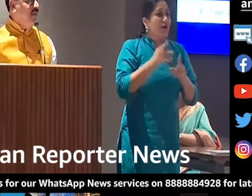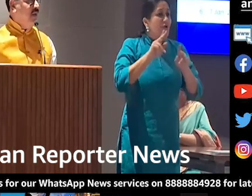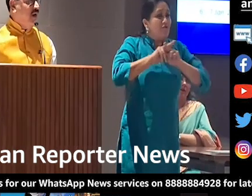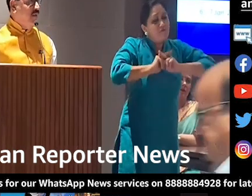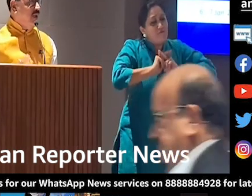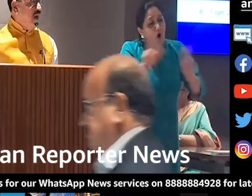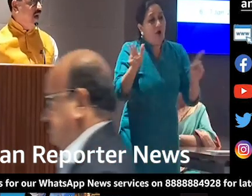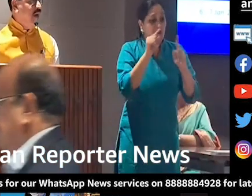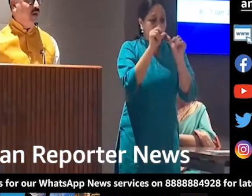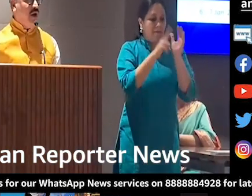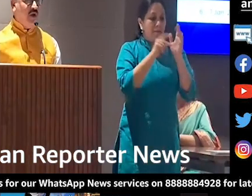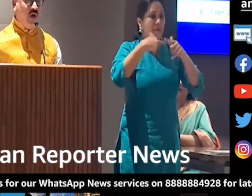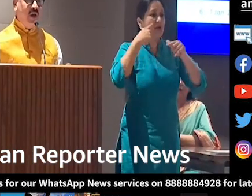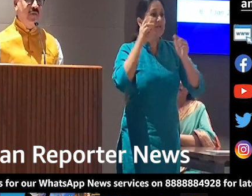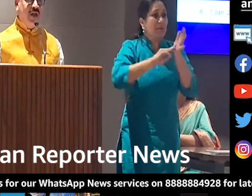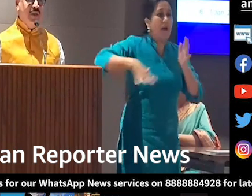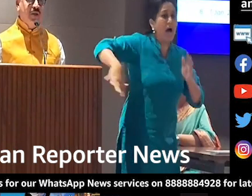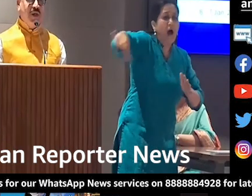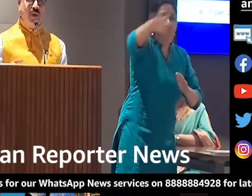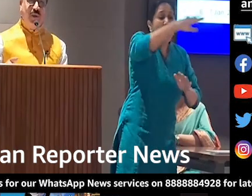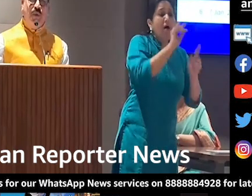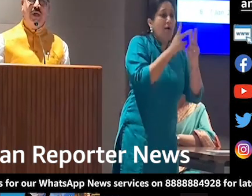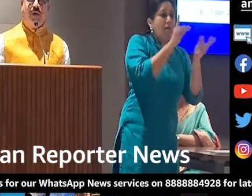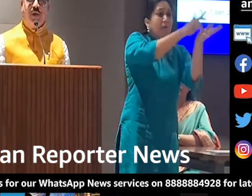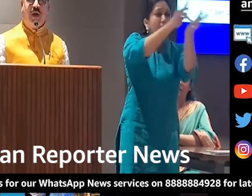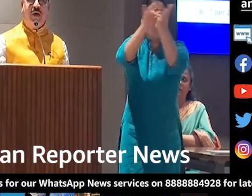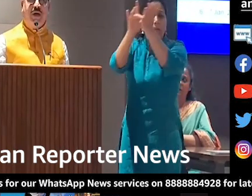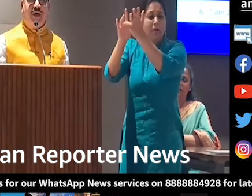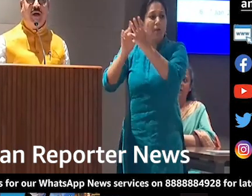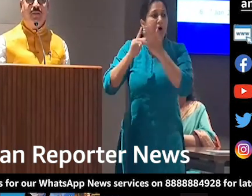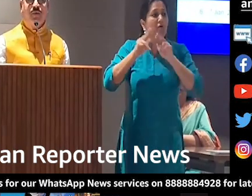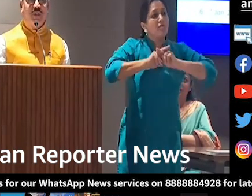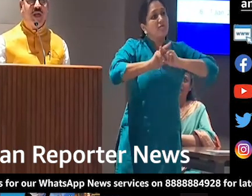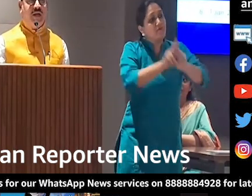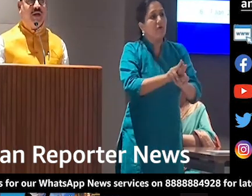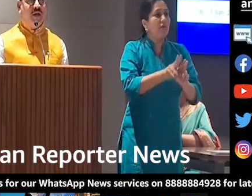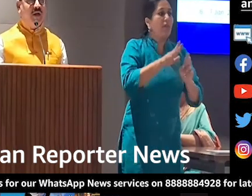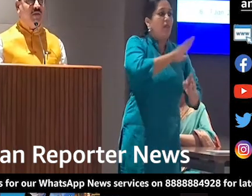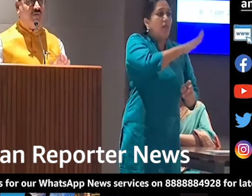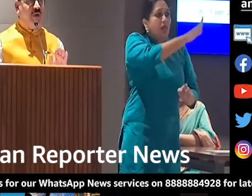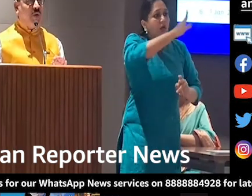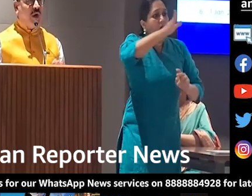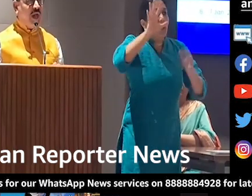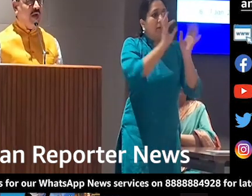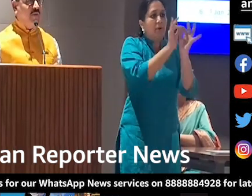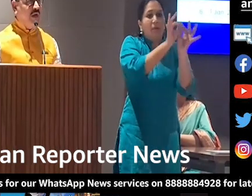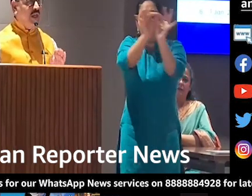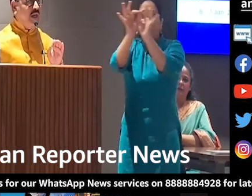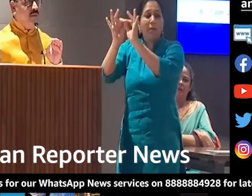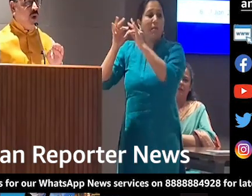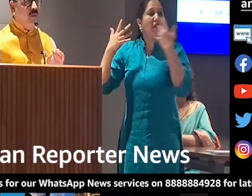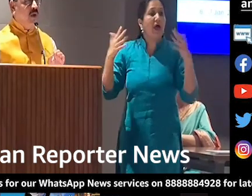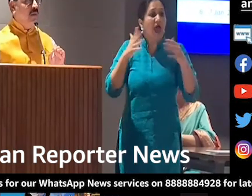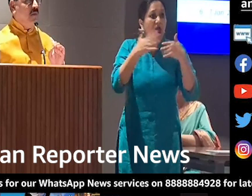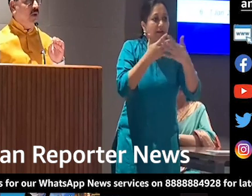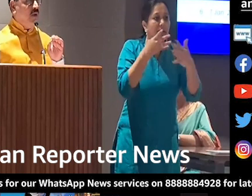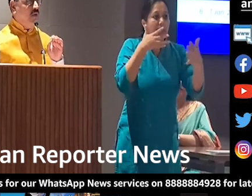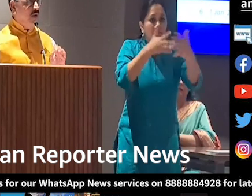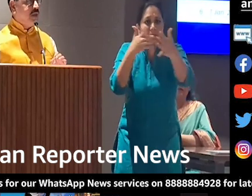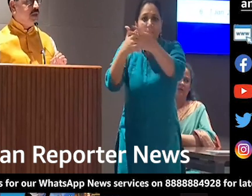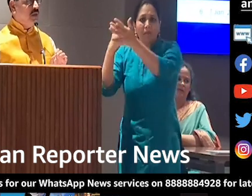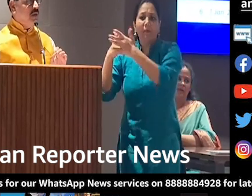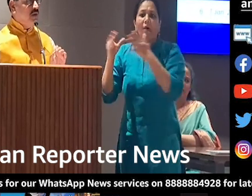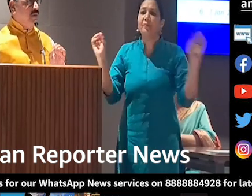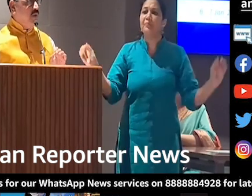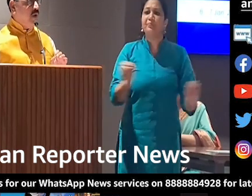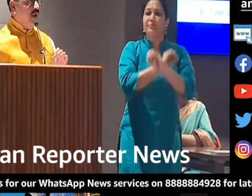and behind that, on all the venues, you need to cover it up so that we do not have any problem